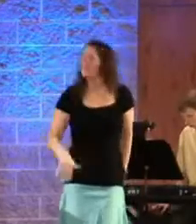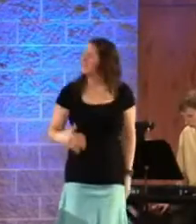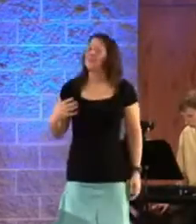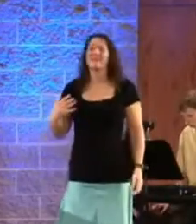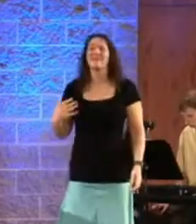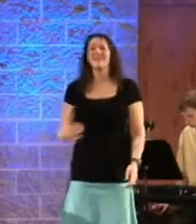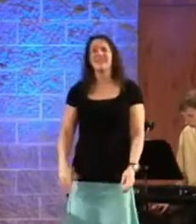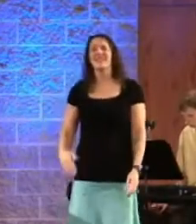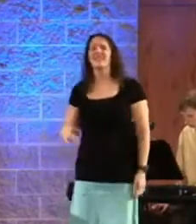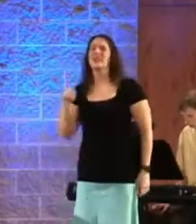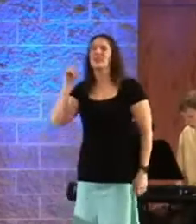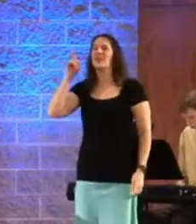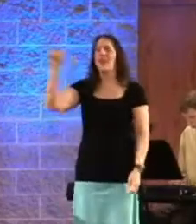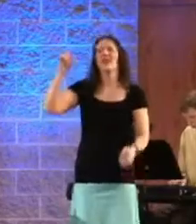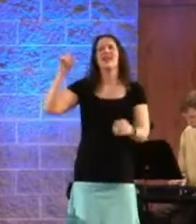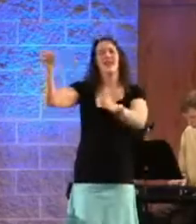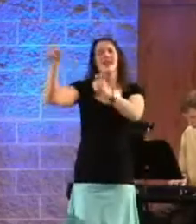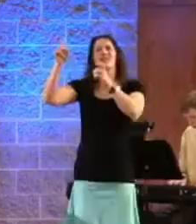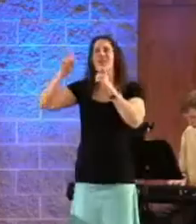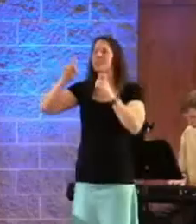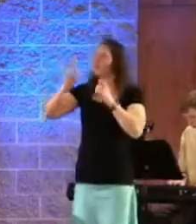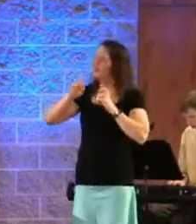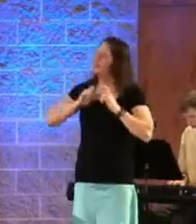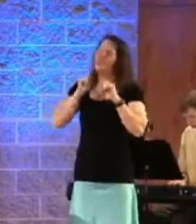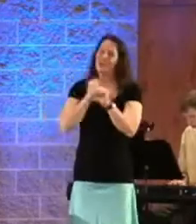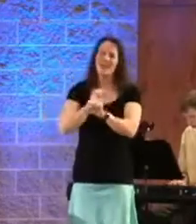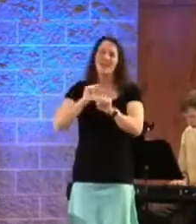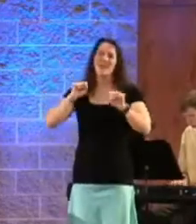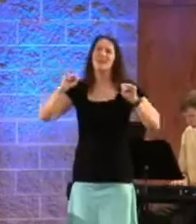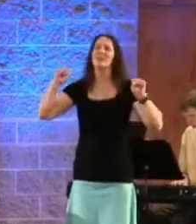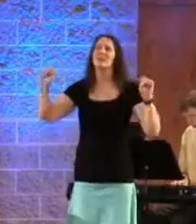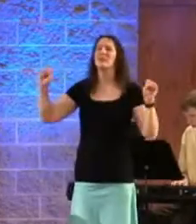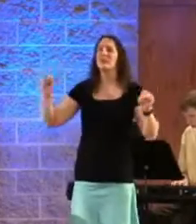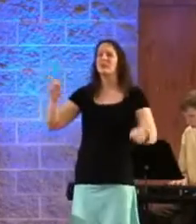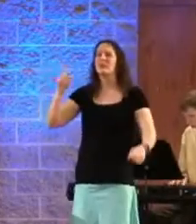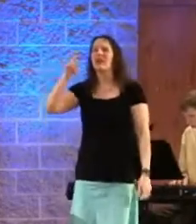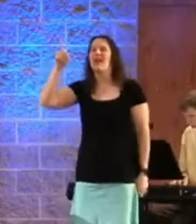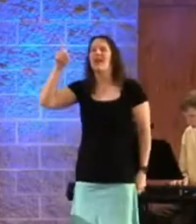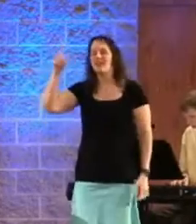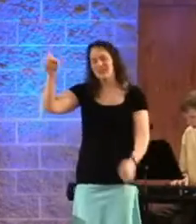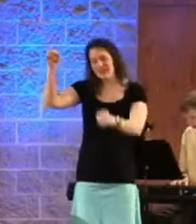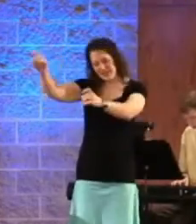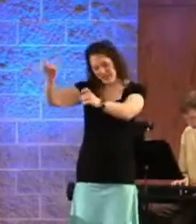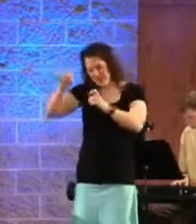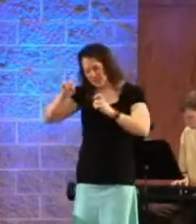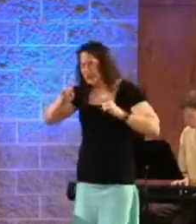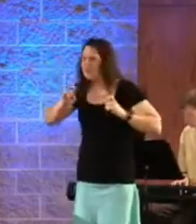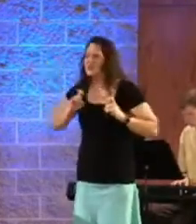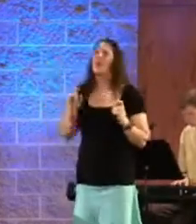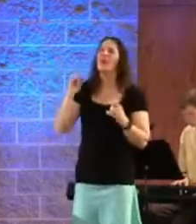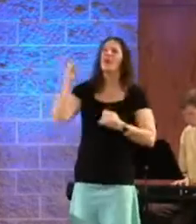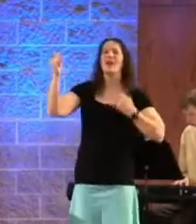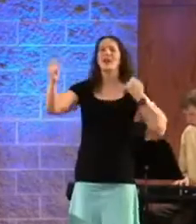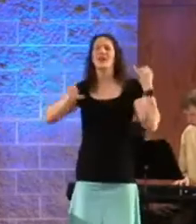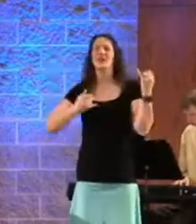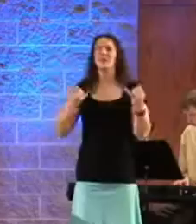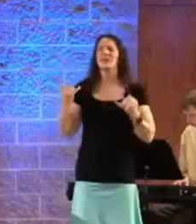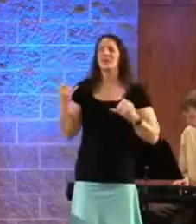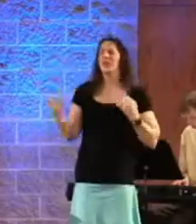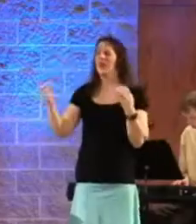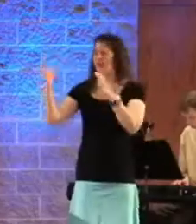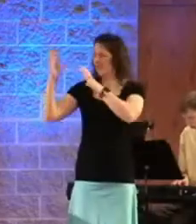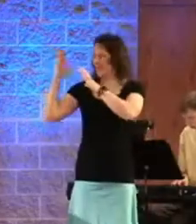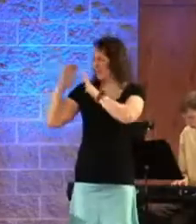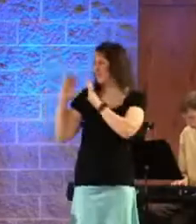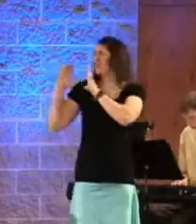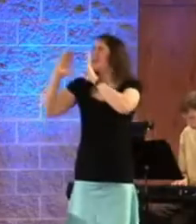You have given me freedom. You have given me joy. You have taken